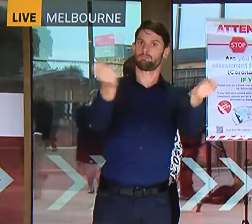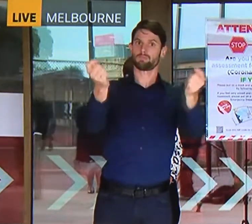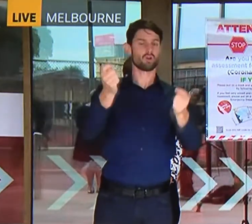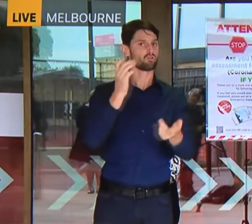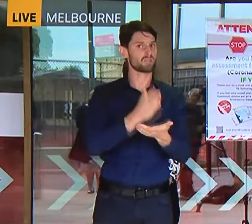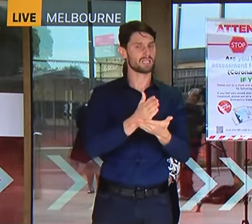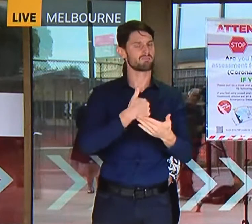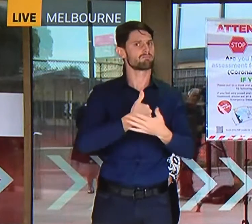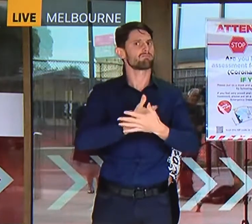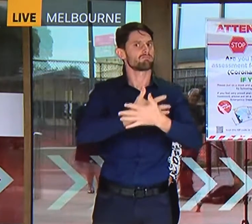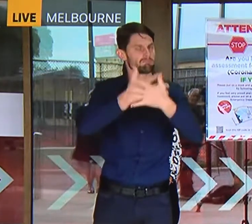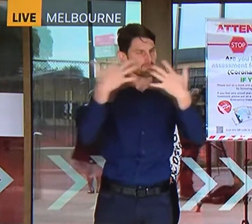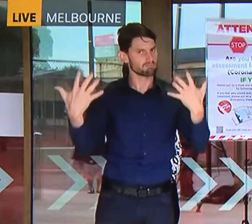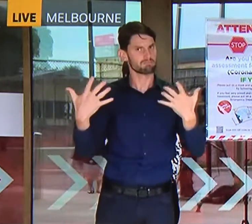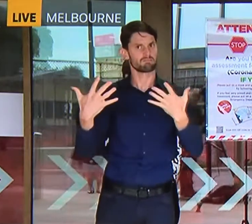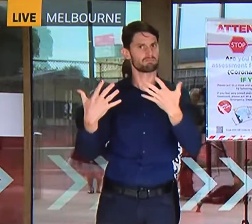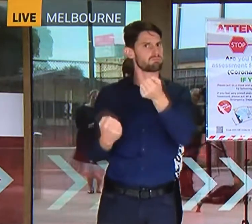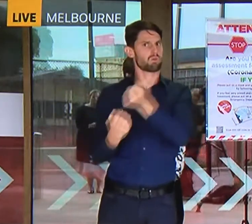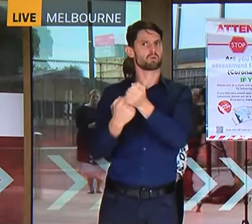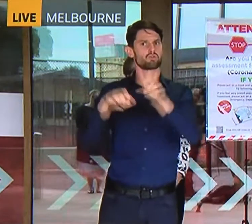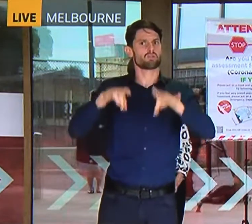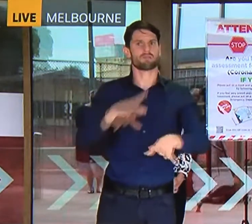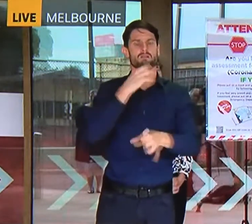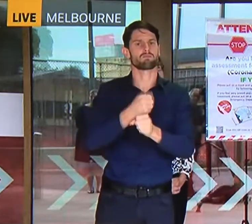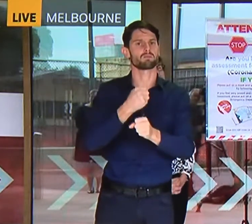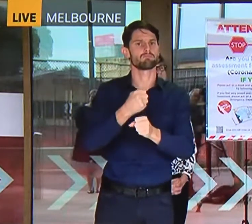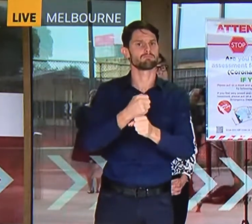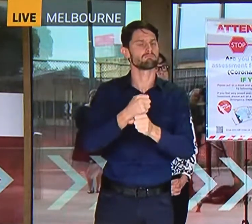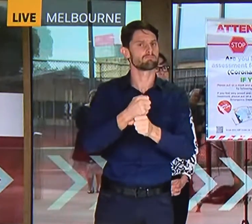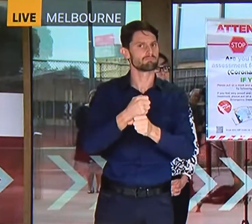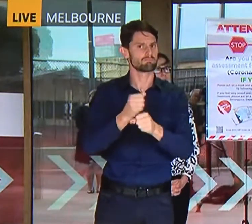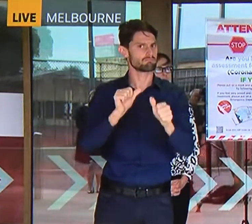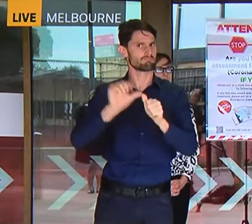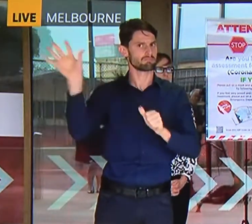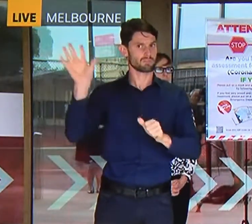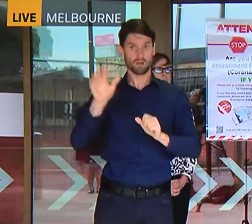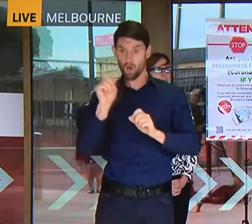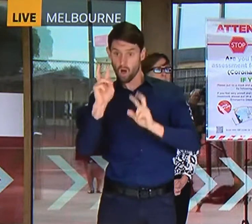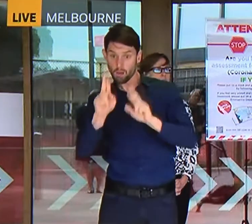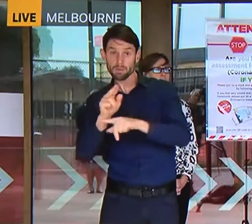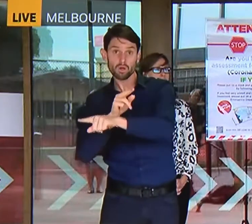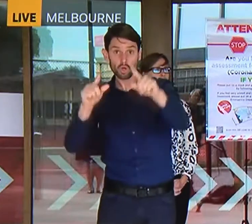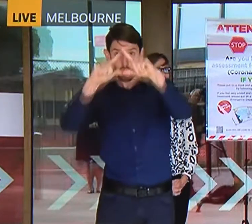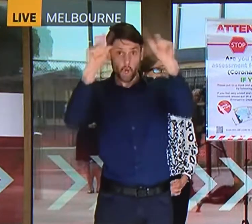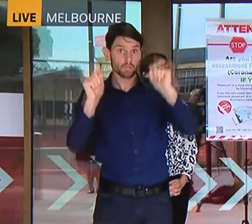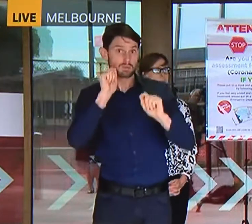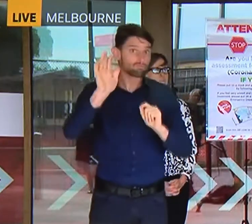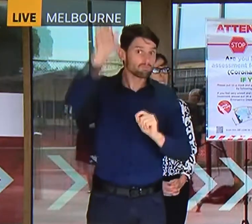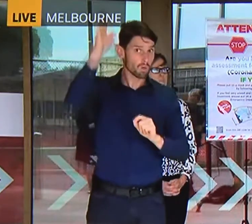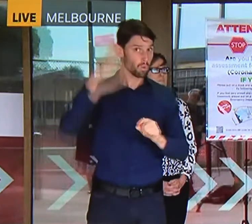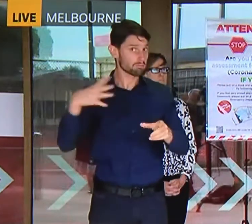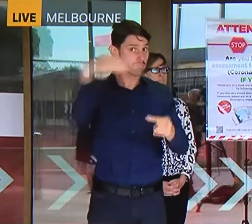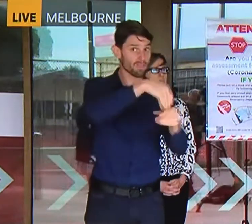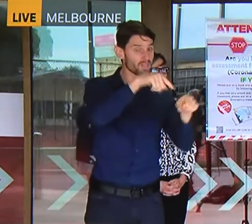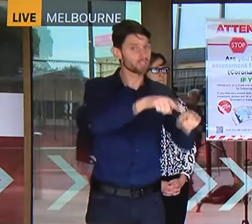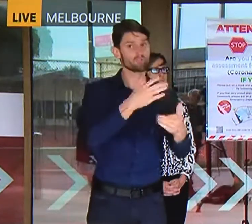measure by the Commonwealth. We are extraordinarily indebted to the work of what nurses and midwives and carers in